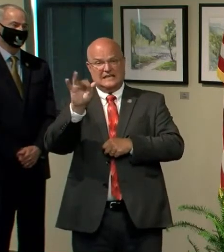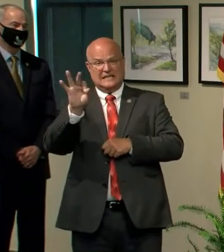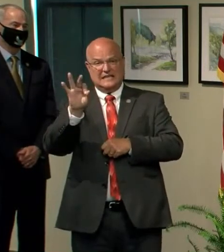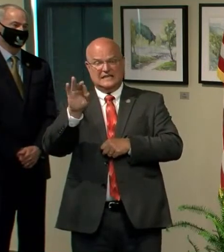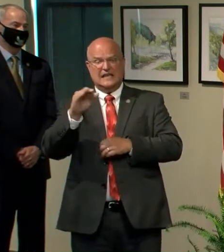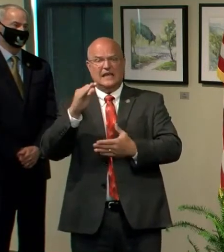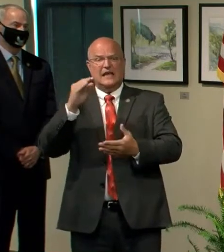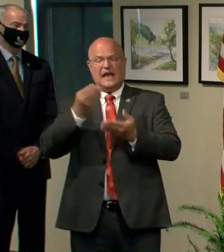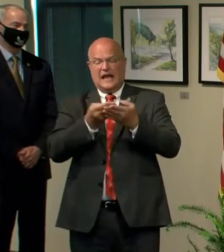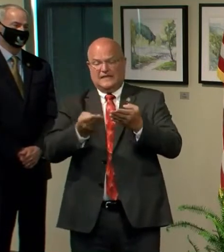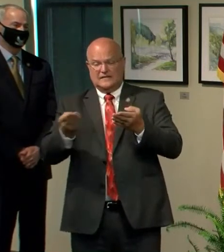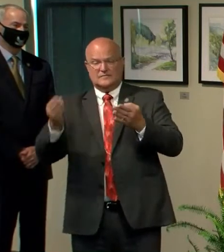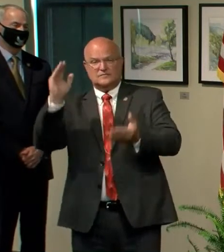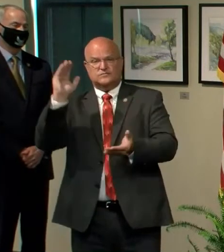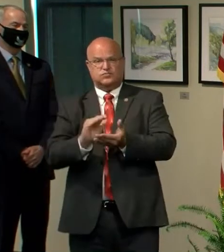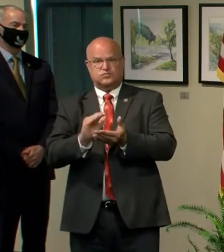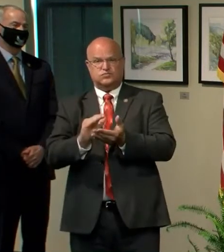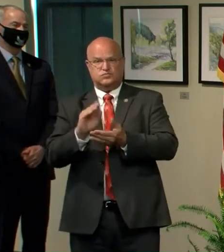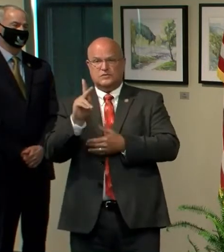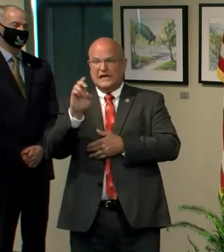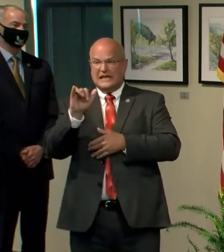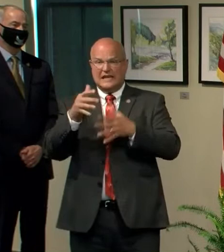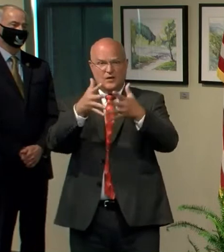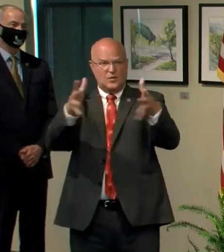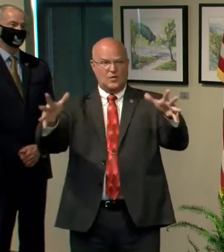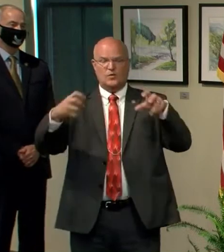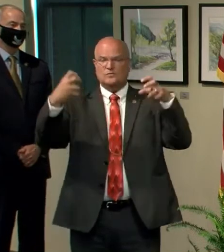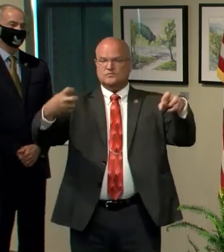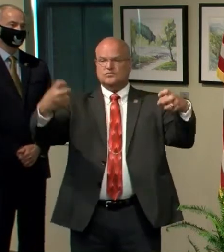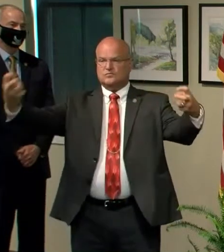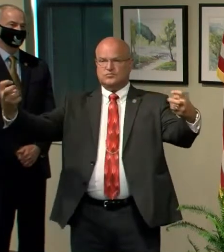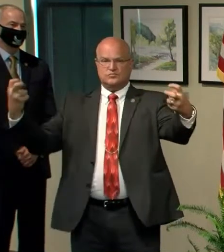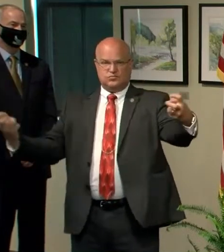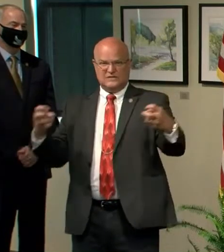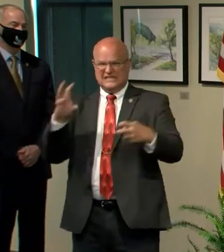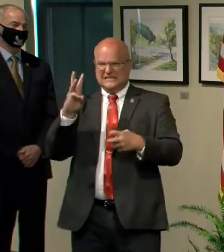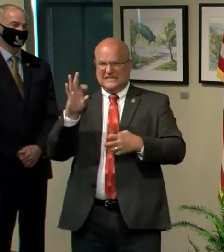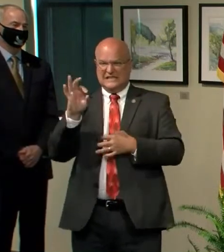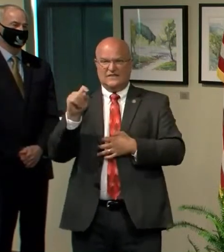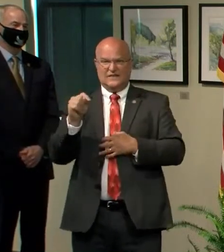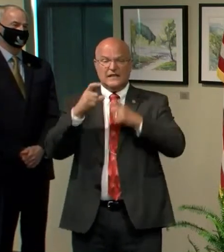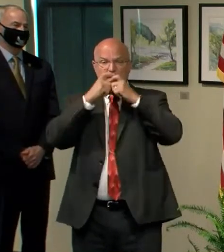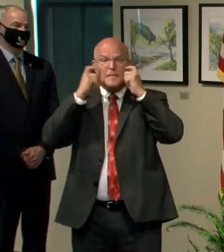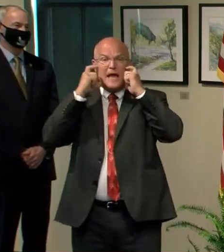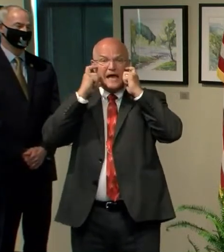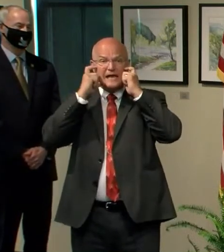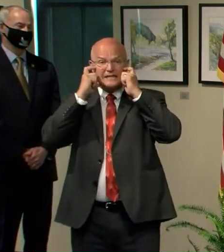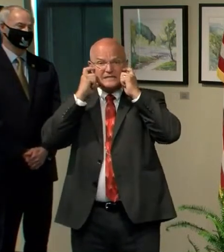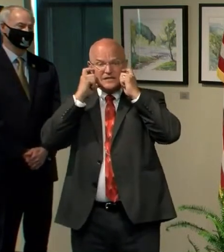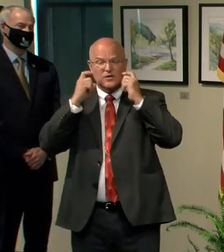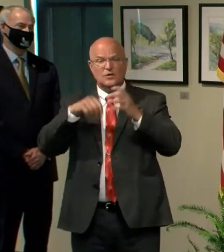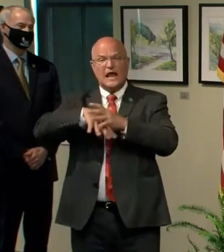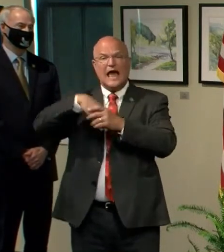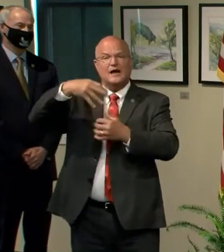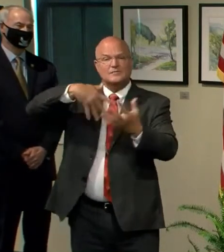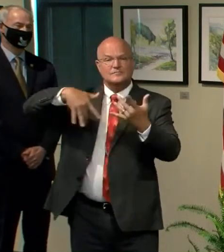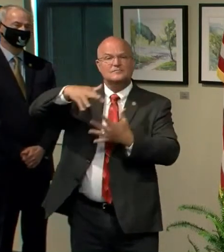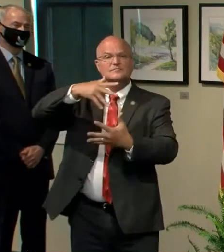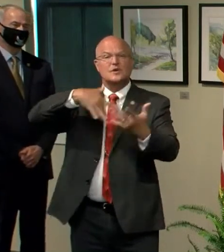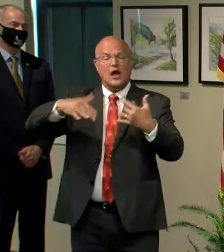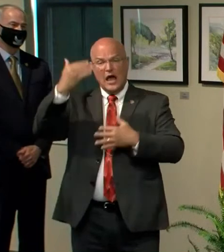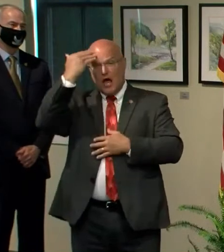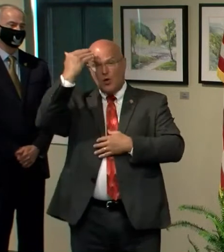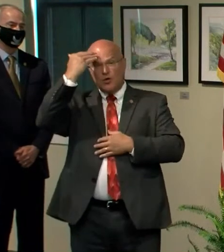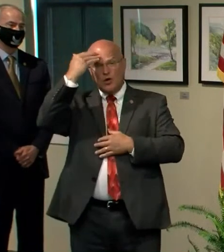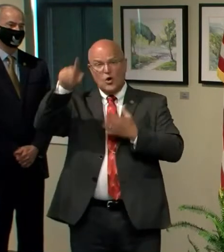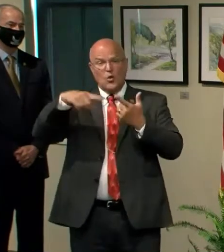The things I'm seeing right here are key to it. Spacing 6 feet or more apart, wearing masks when out in public. And we